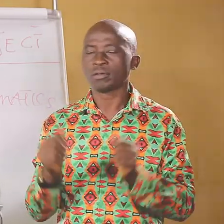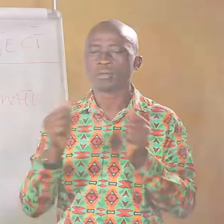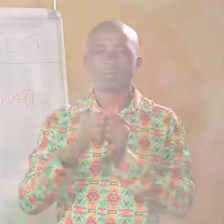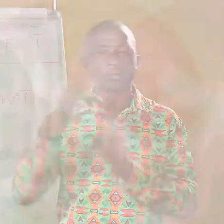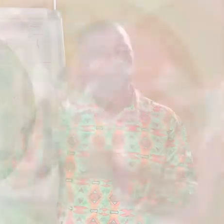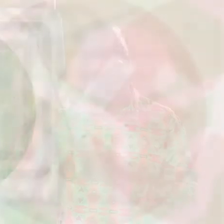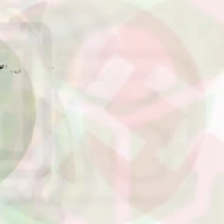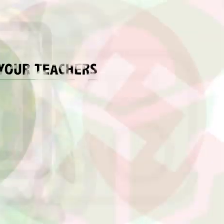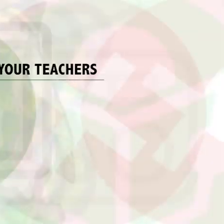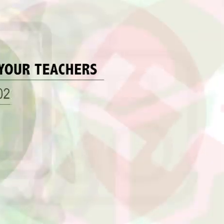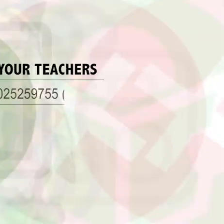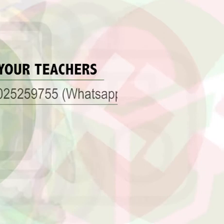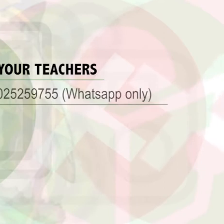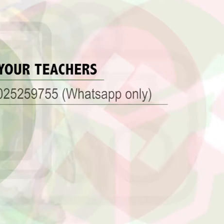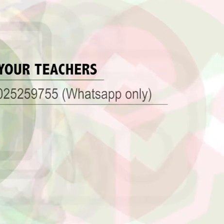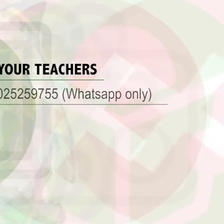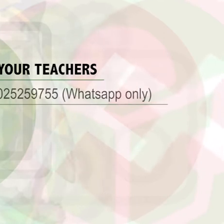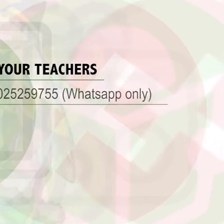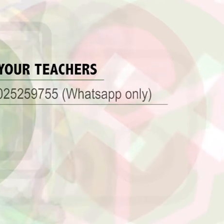number 080